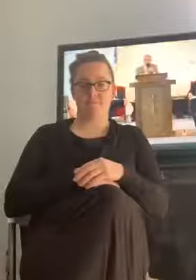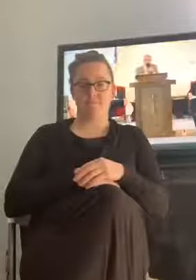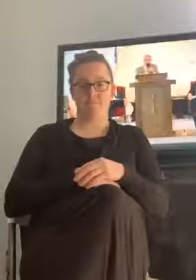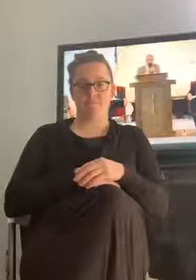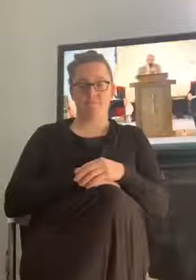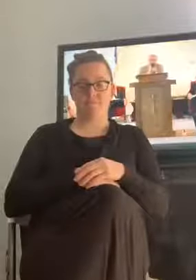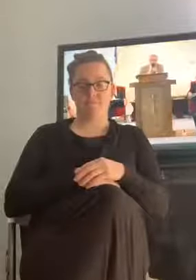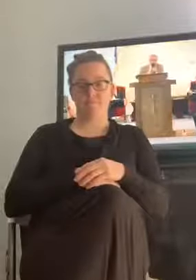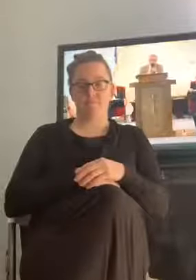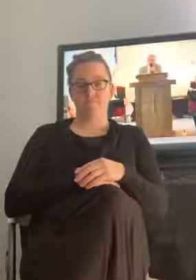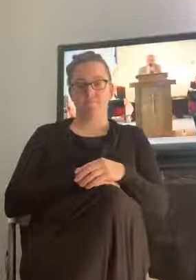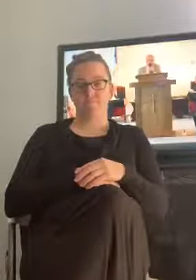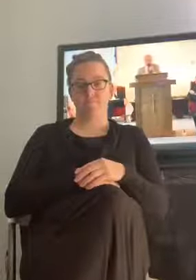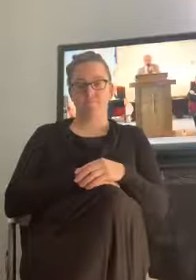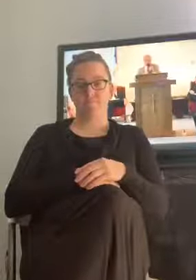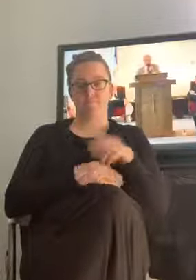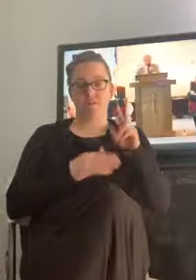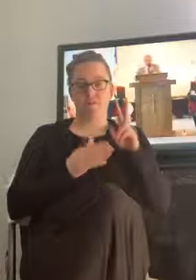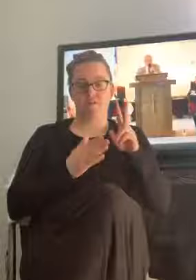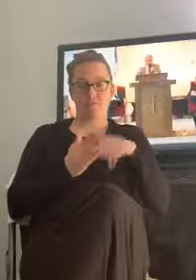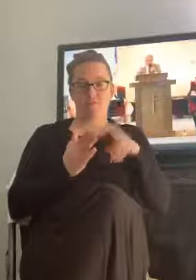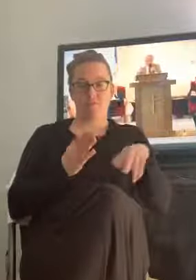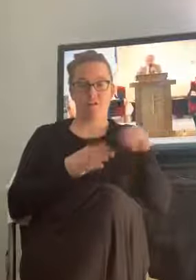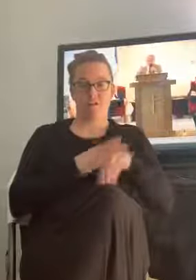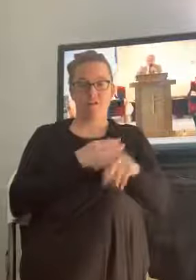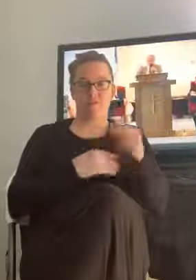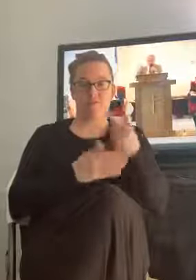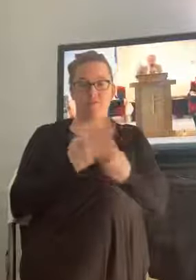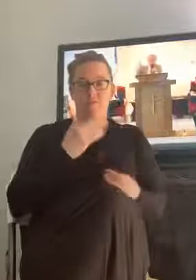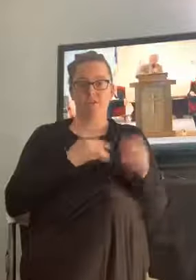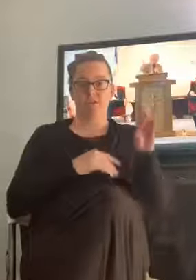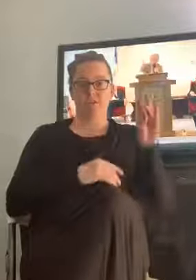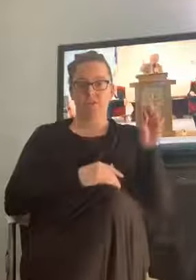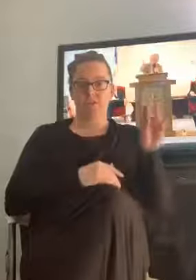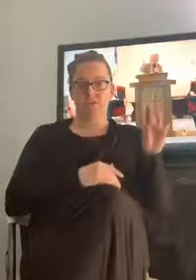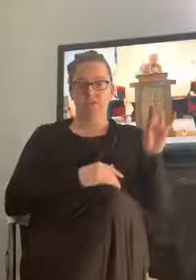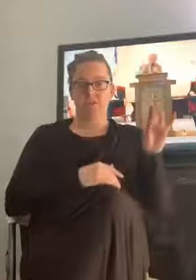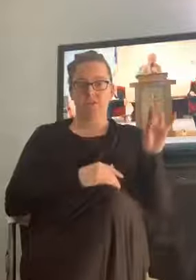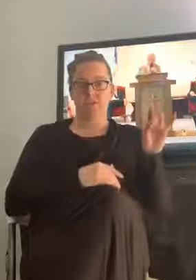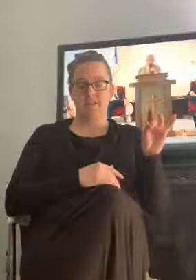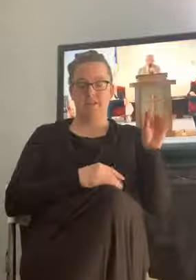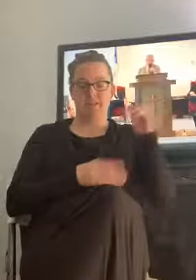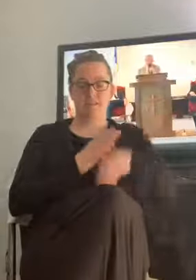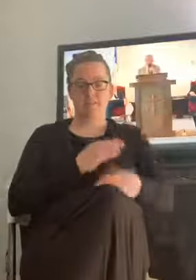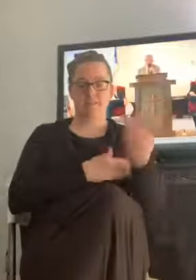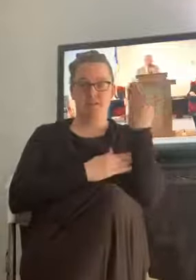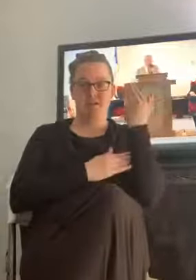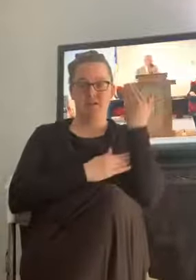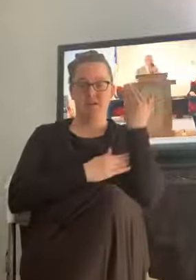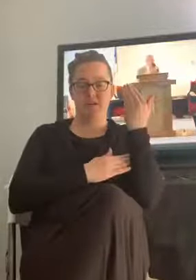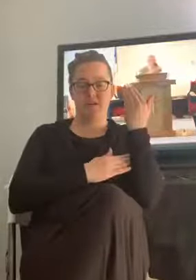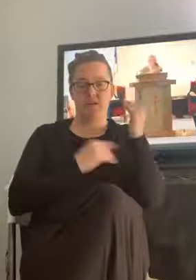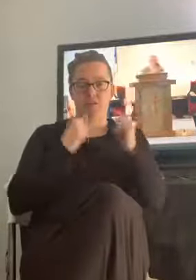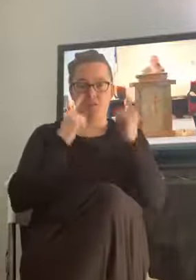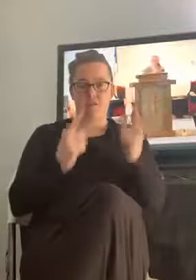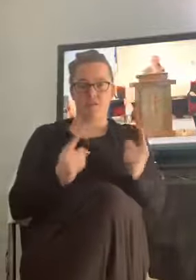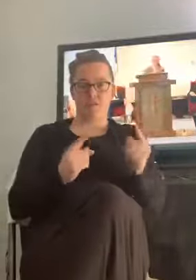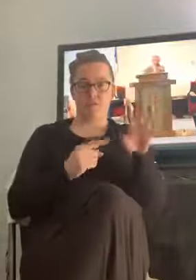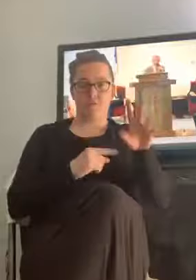For you will read in verse number 18, now in the morning as he returned into the city, he